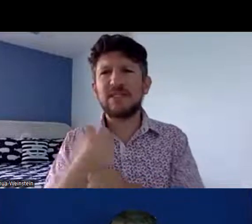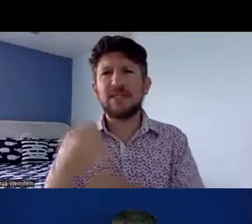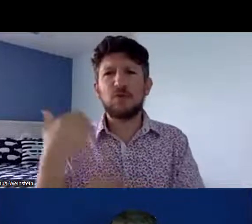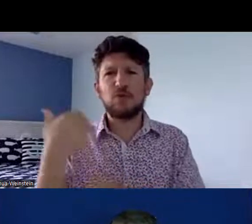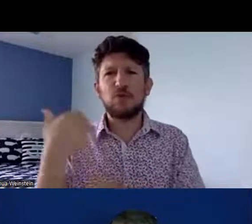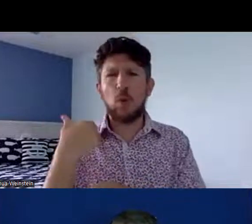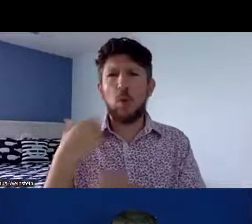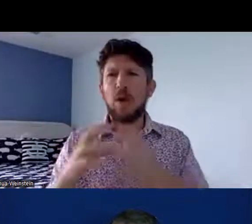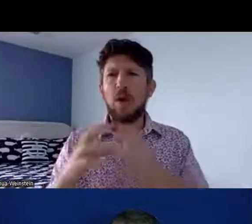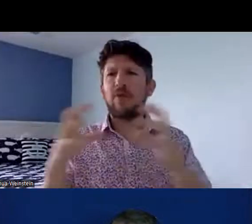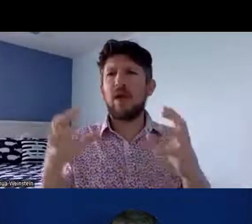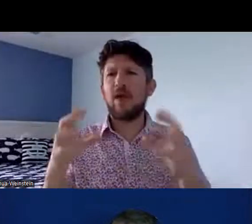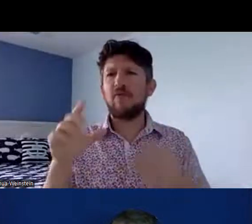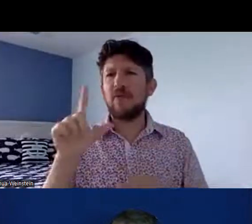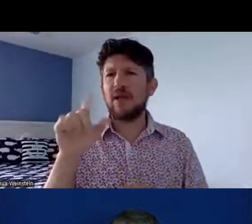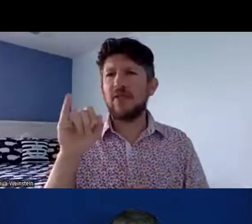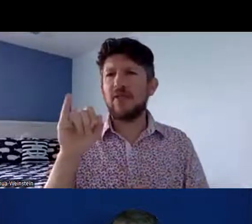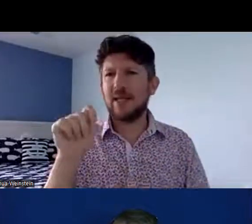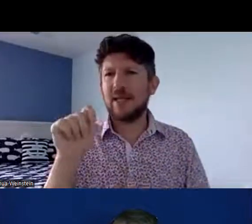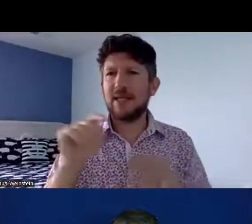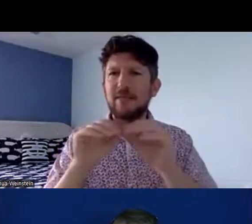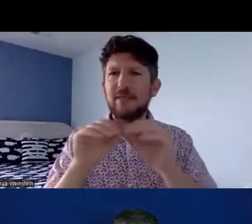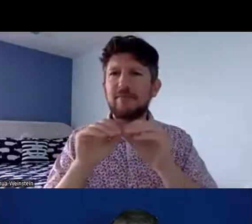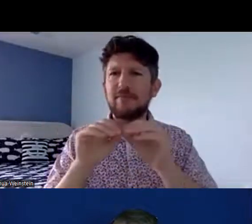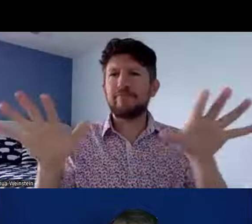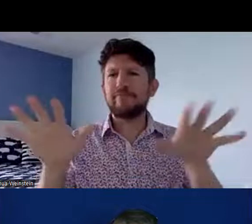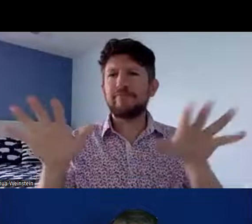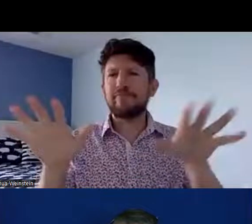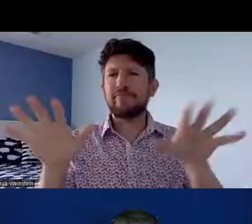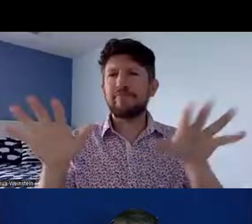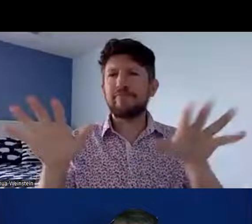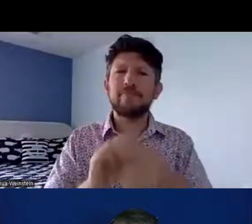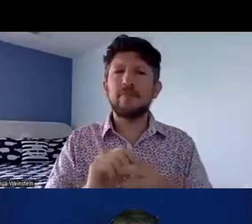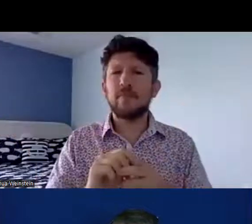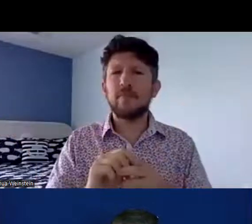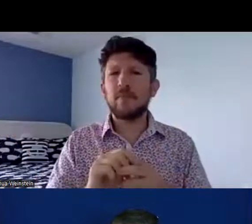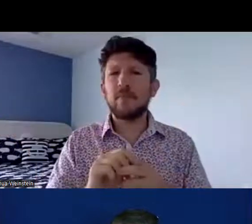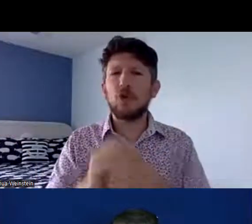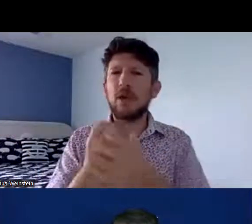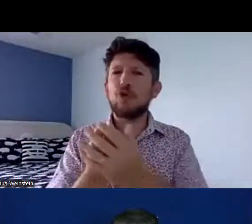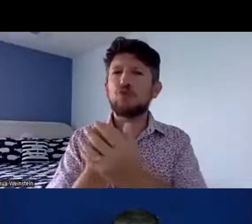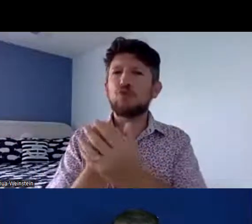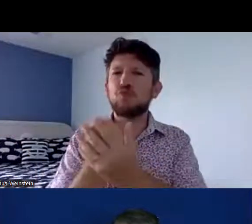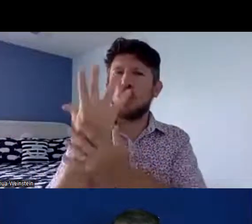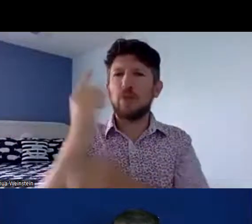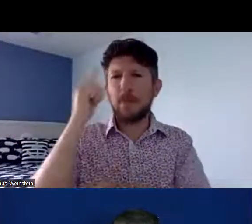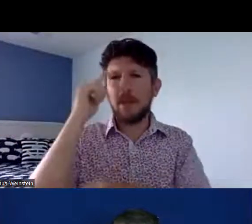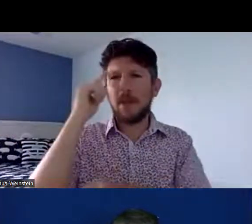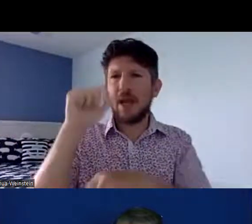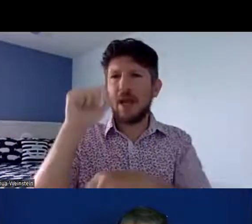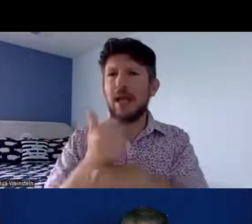I think there was maybe 6 or 7 years ago, a lot of